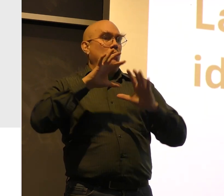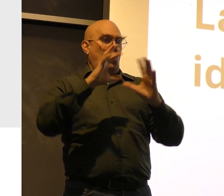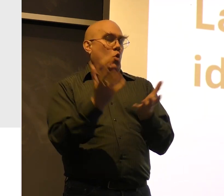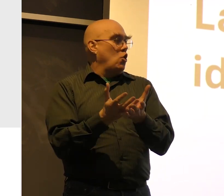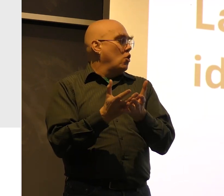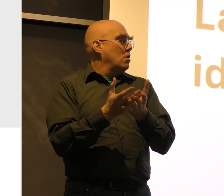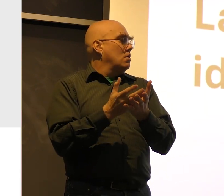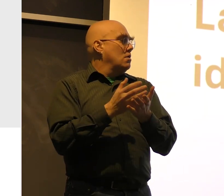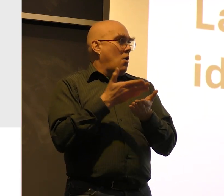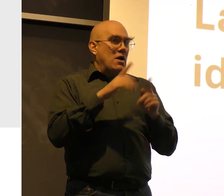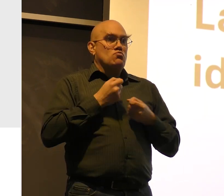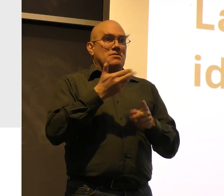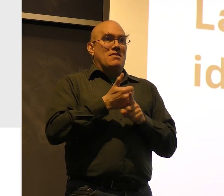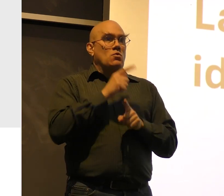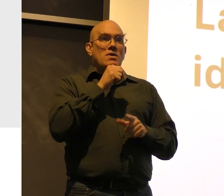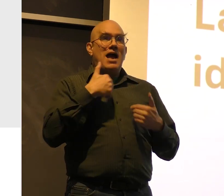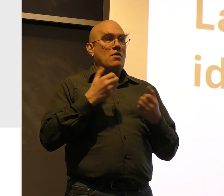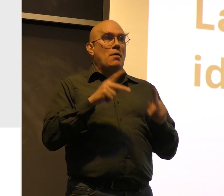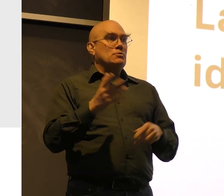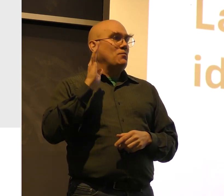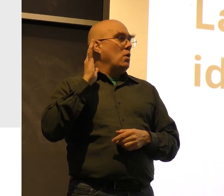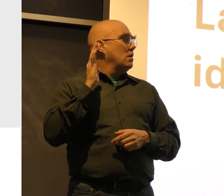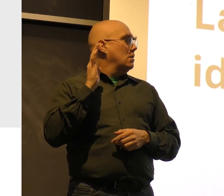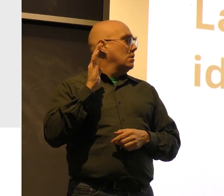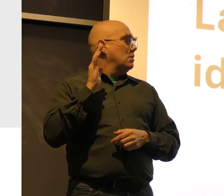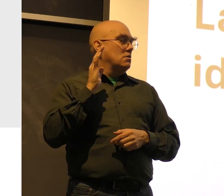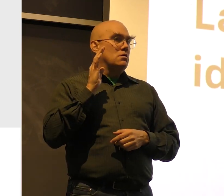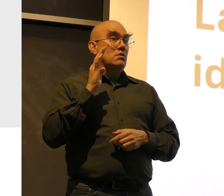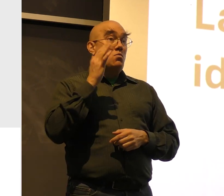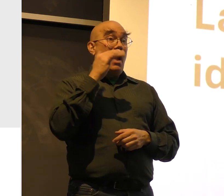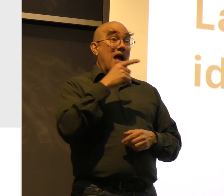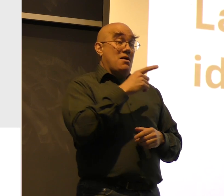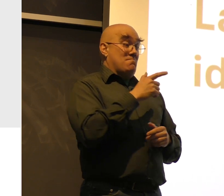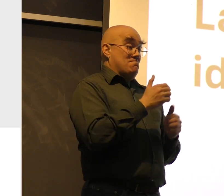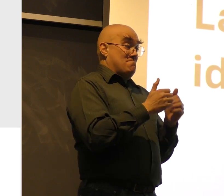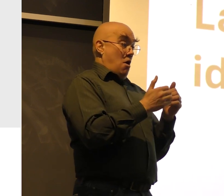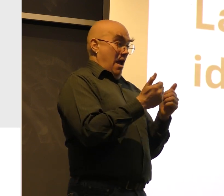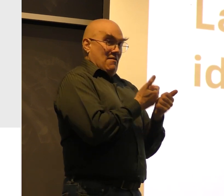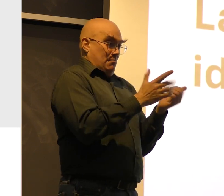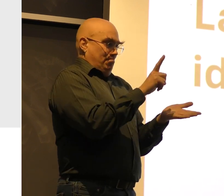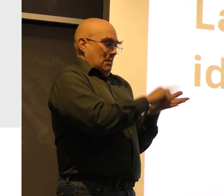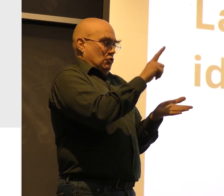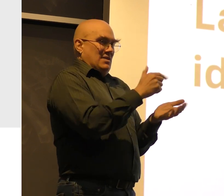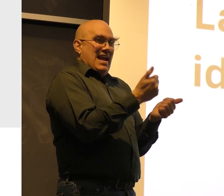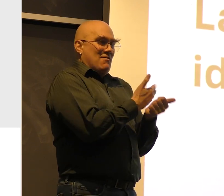there are communities in the deaf world, and it gives them a way to express themselves that they didn't have as an opportunity before. Everything was